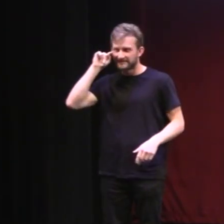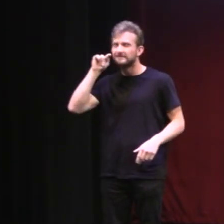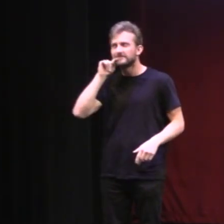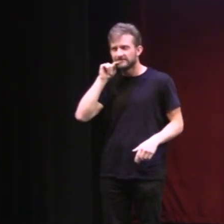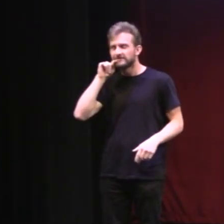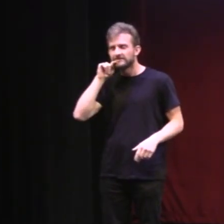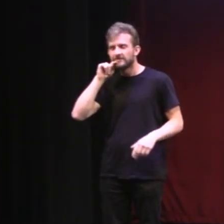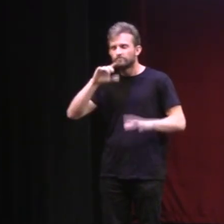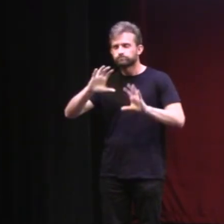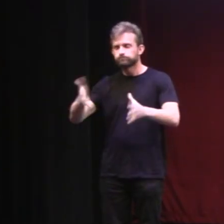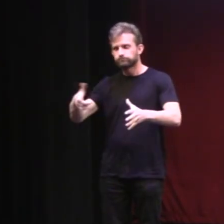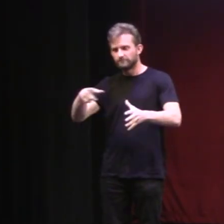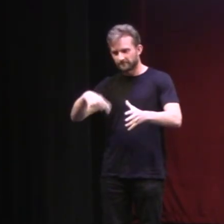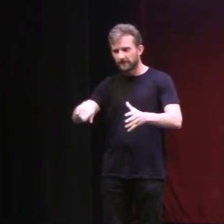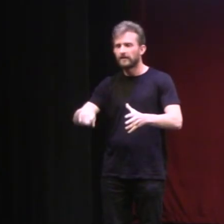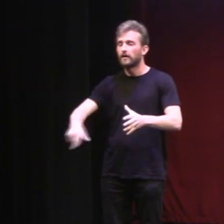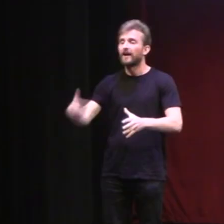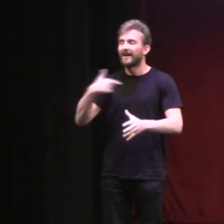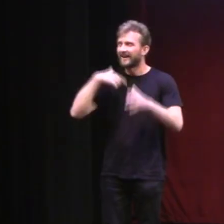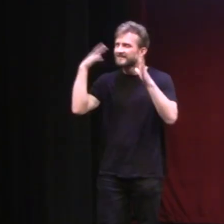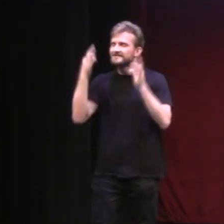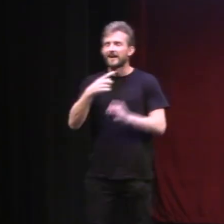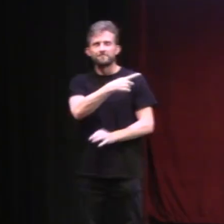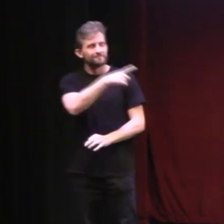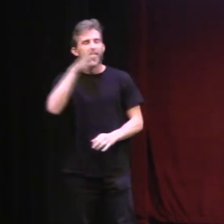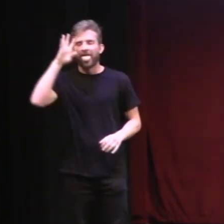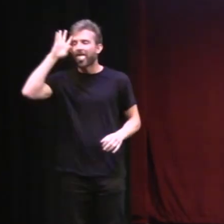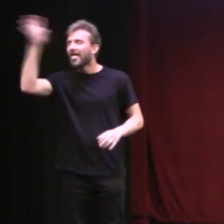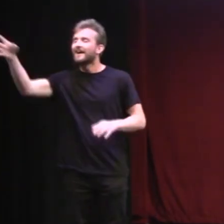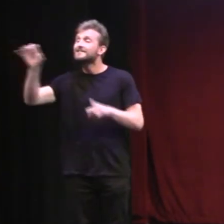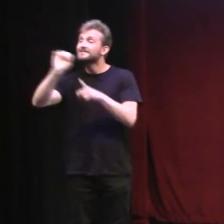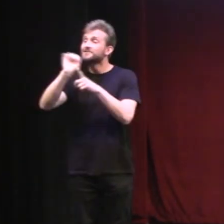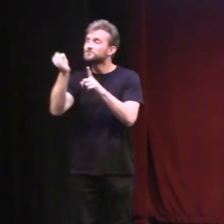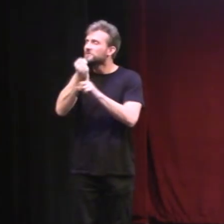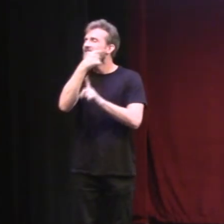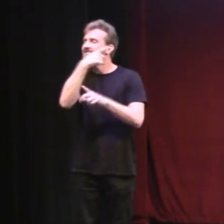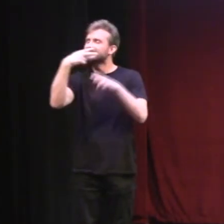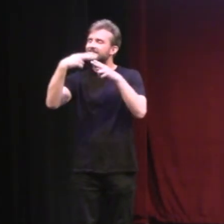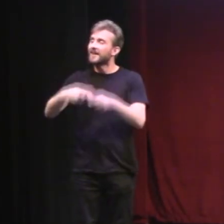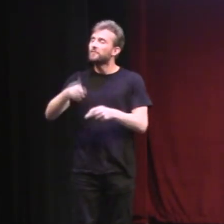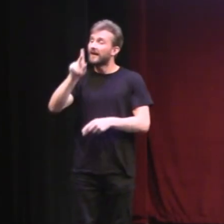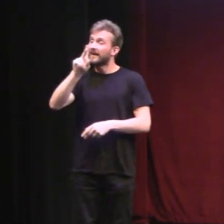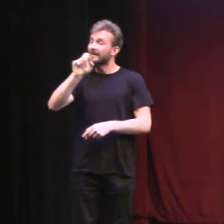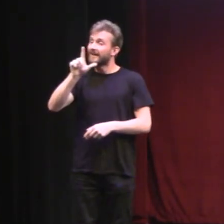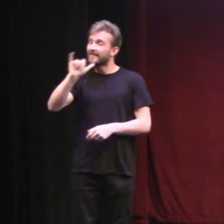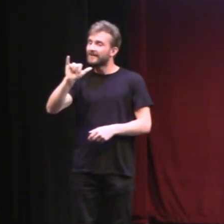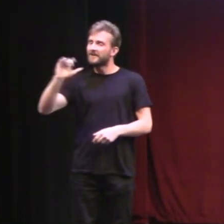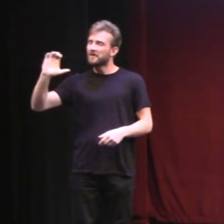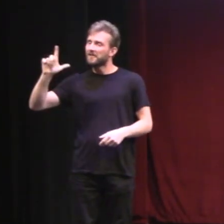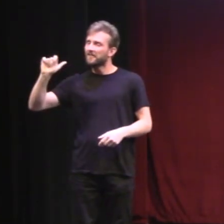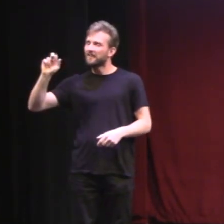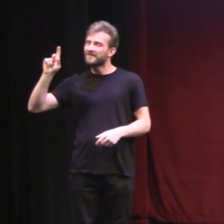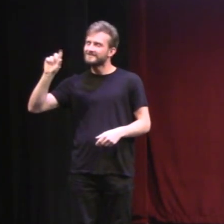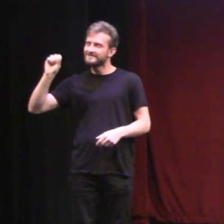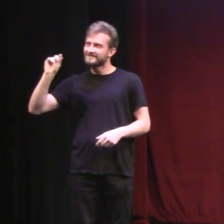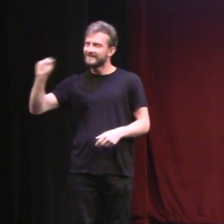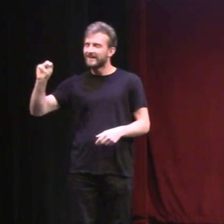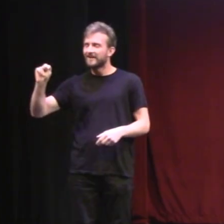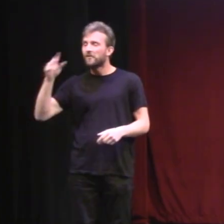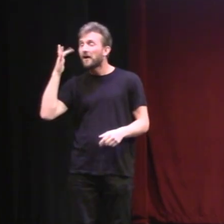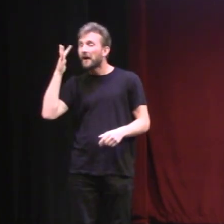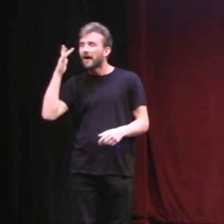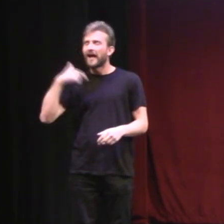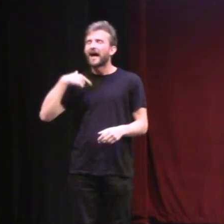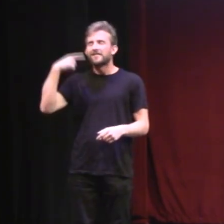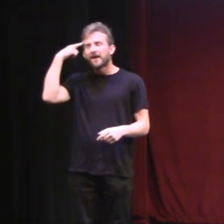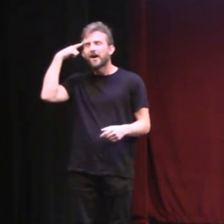I decided to name this person Kelly Clarkson because I decided to do same letter first and last name, and I got dedicated